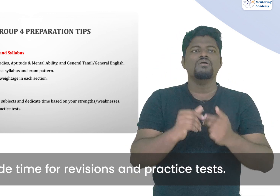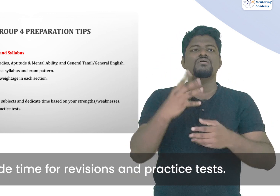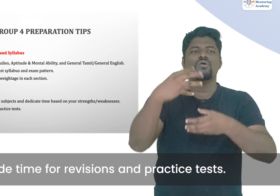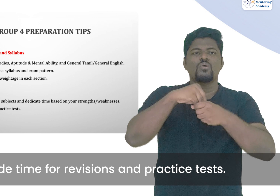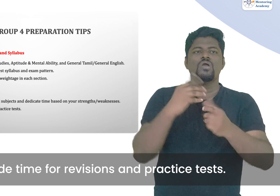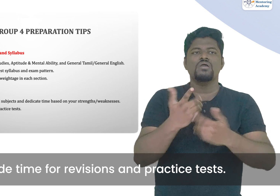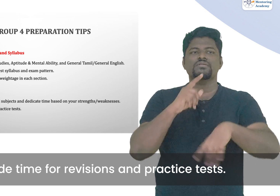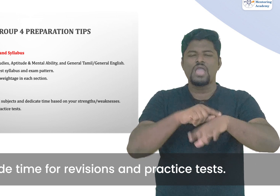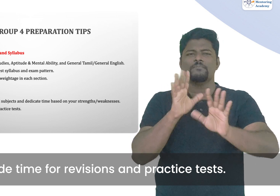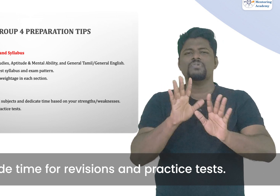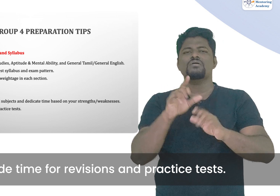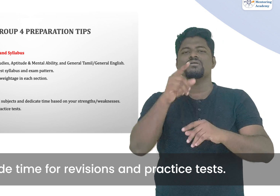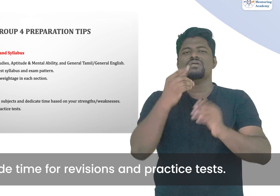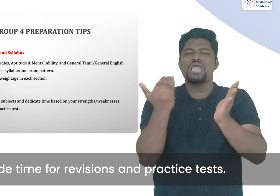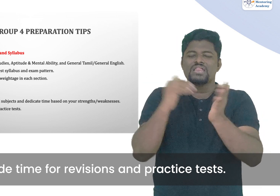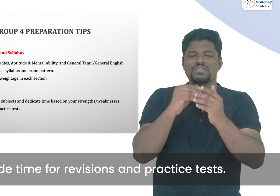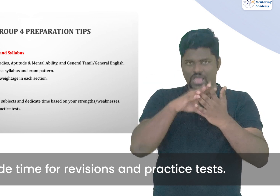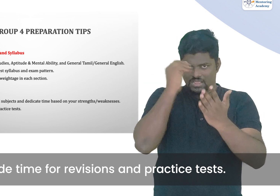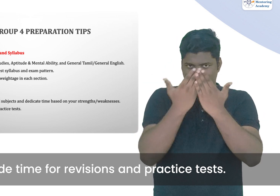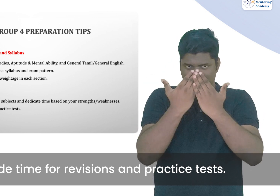Include time for revisions and practice tests.